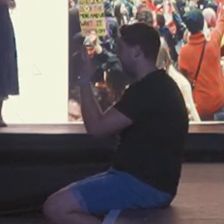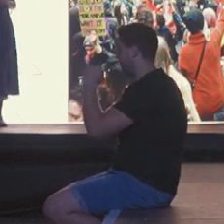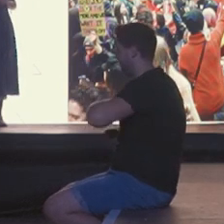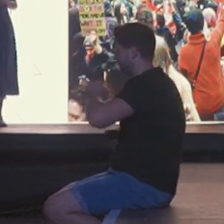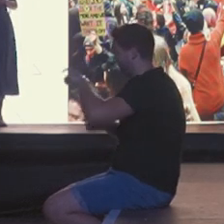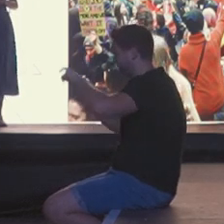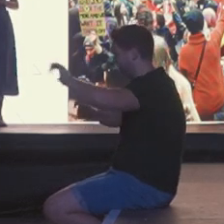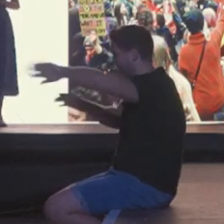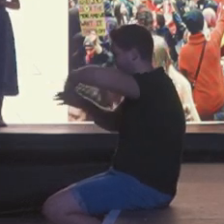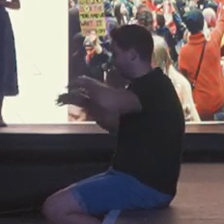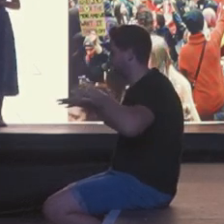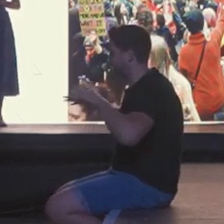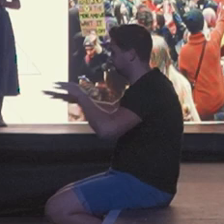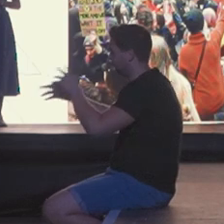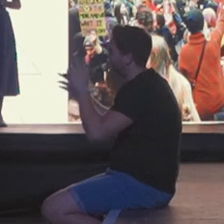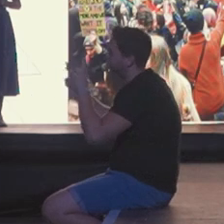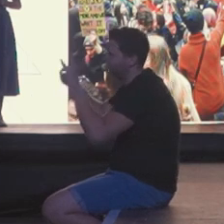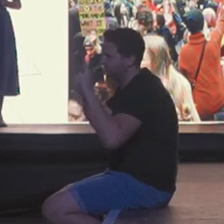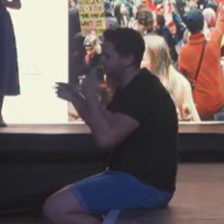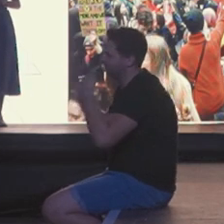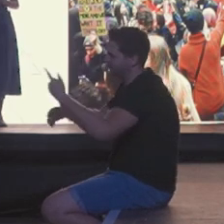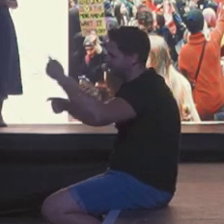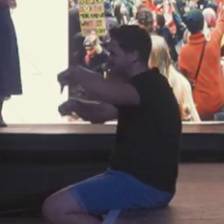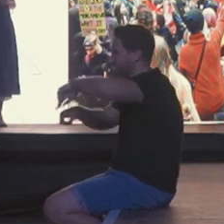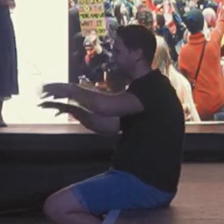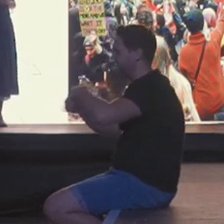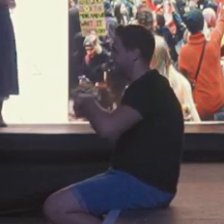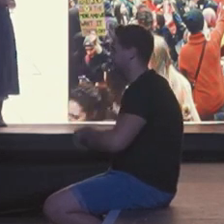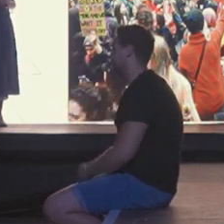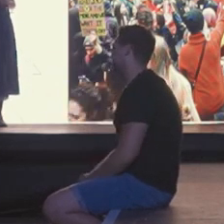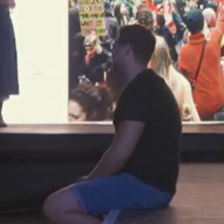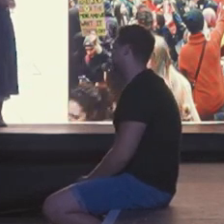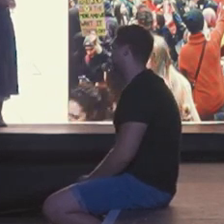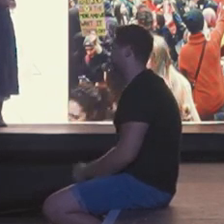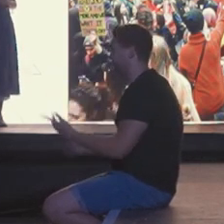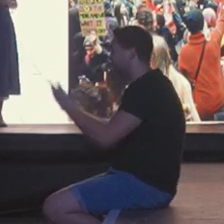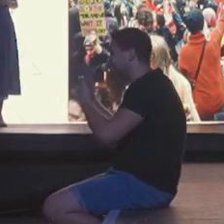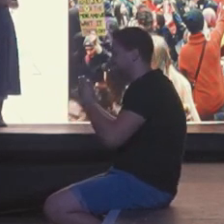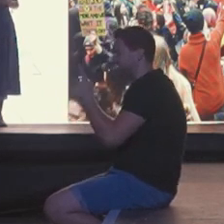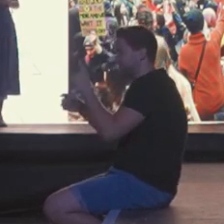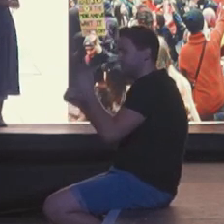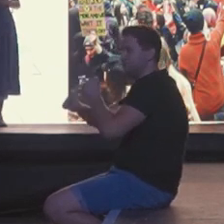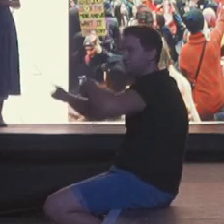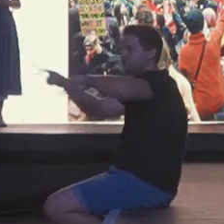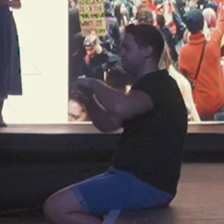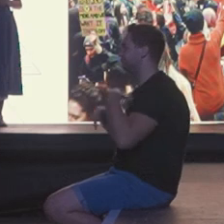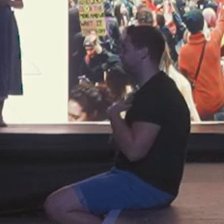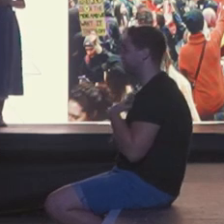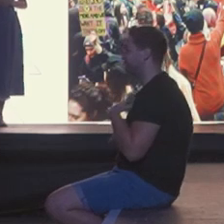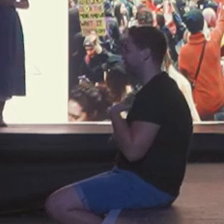people to come take part in that. So please come down to that if you are around, because, well, what else are you going to be doing with your Saturday? That's not better than